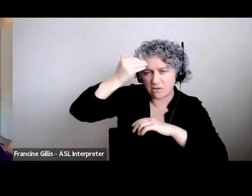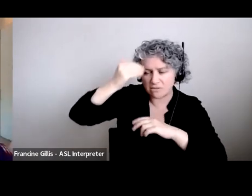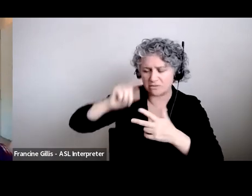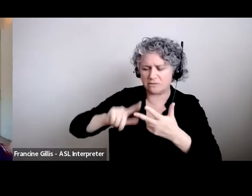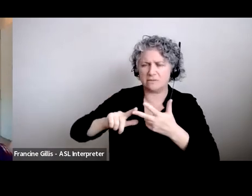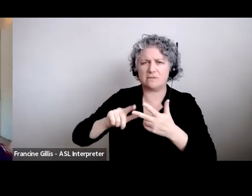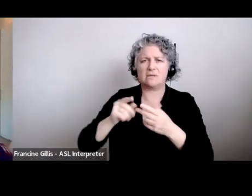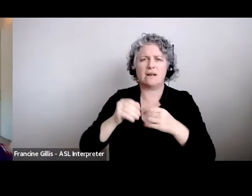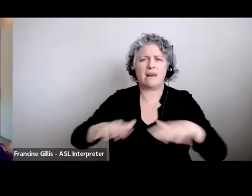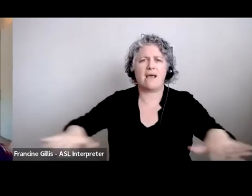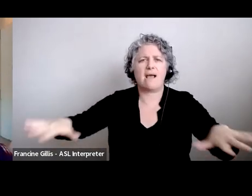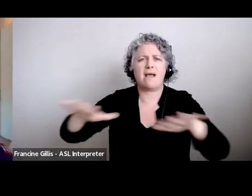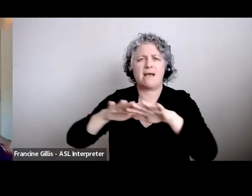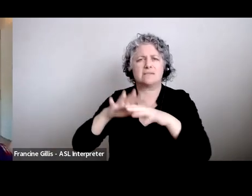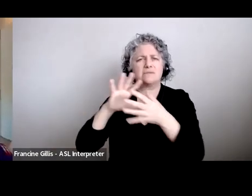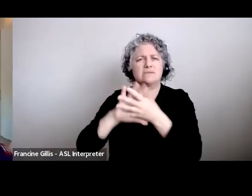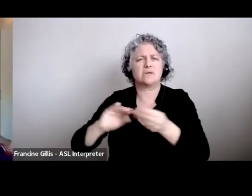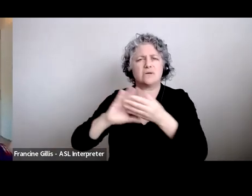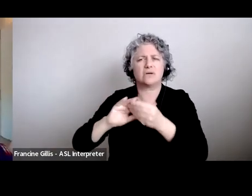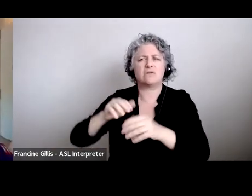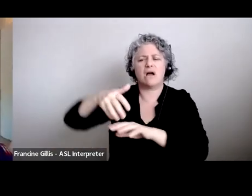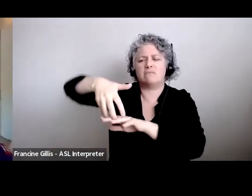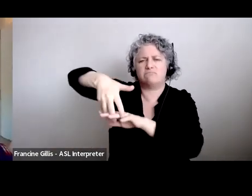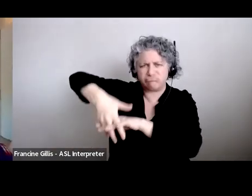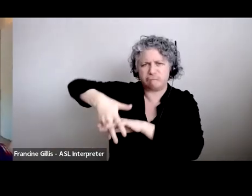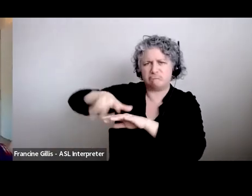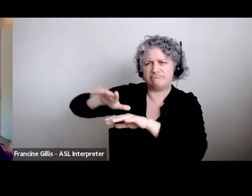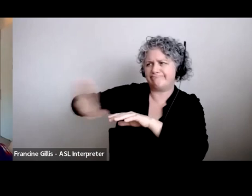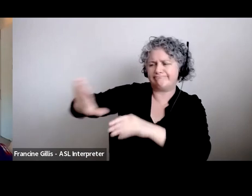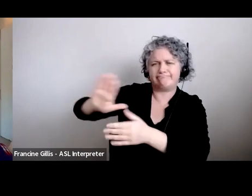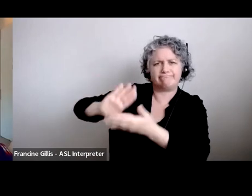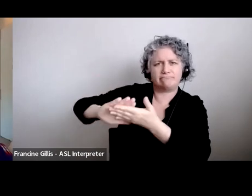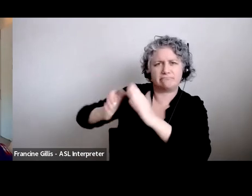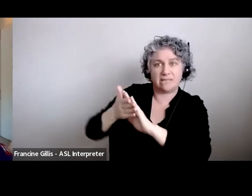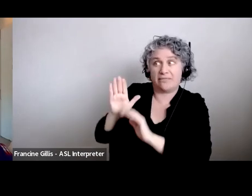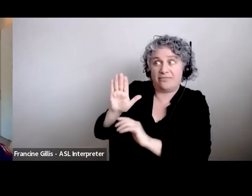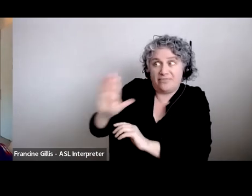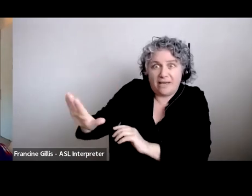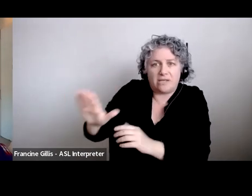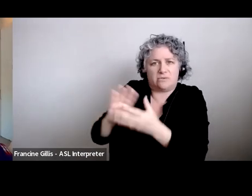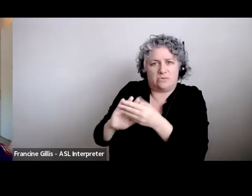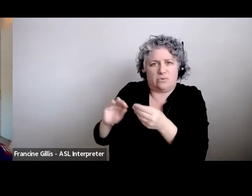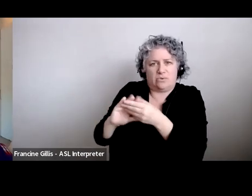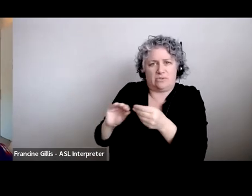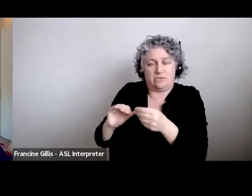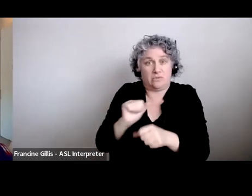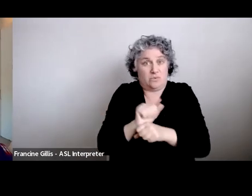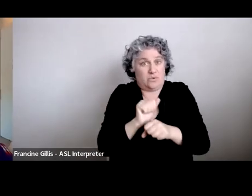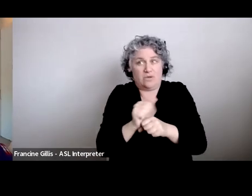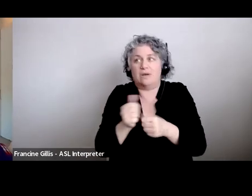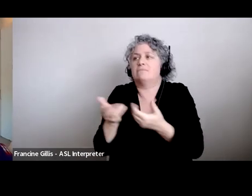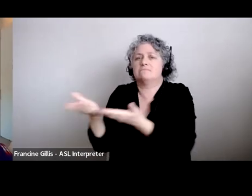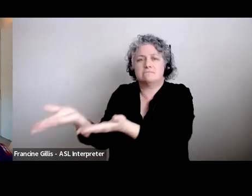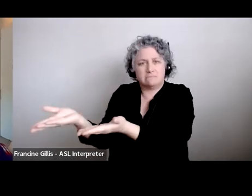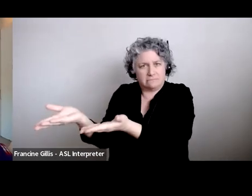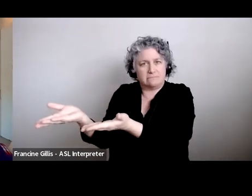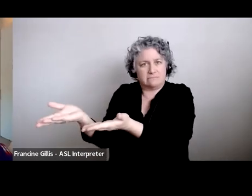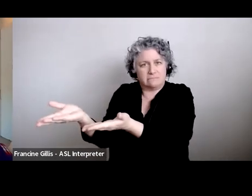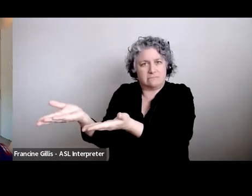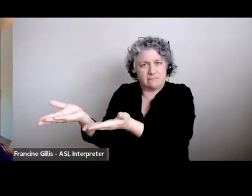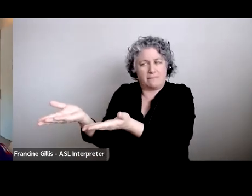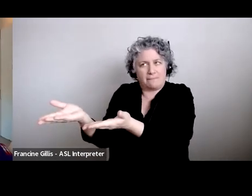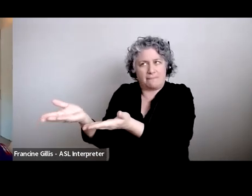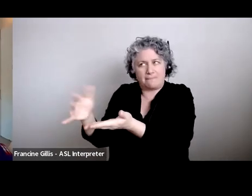land-based essence of the story was in that community. And so some of the work actually took place